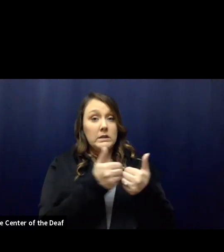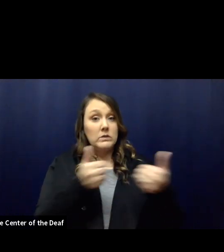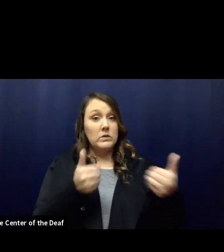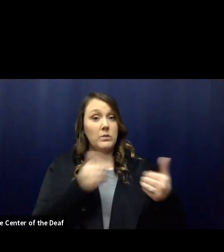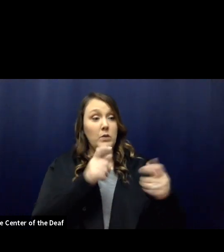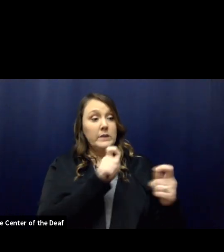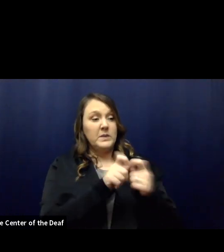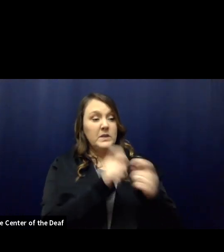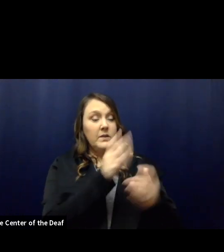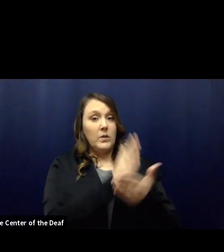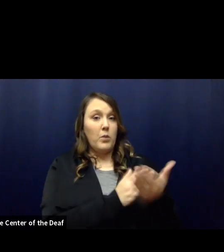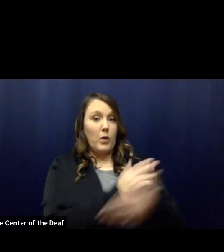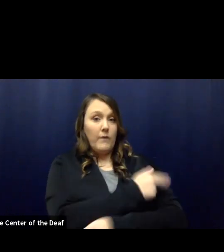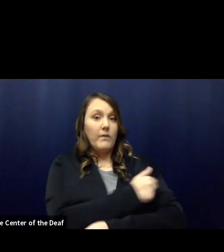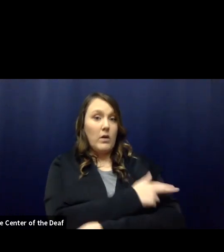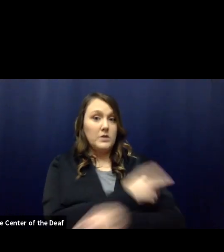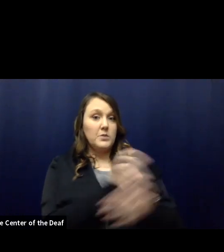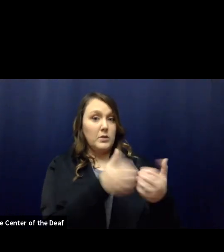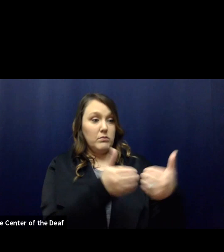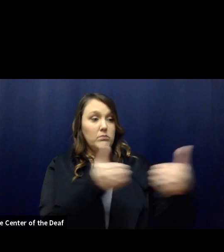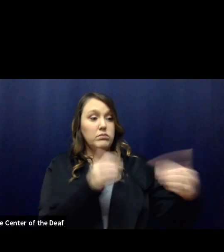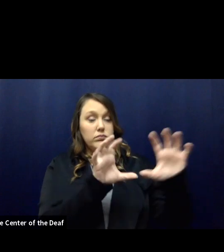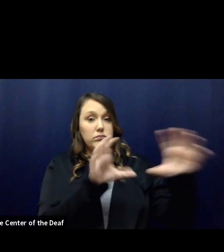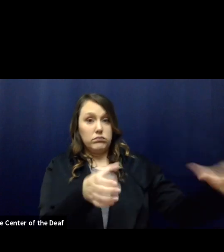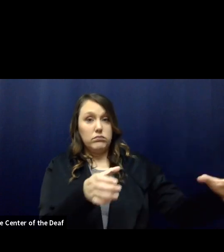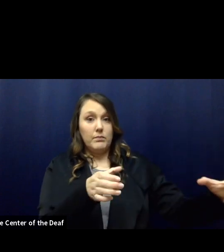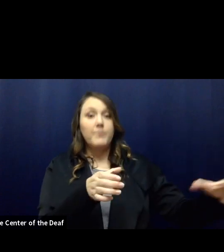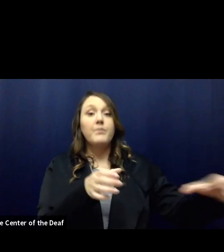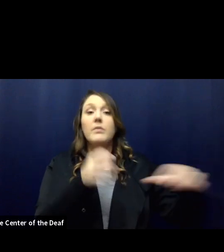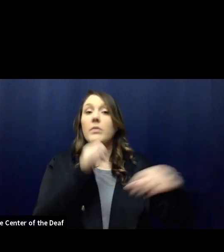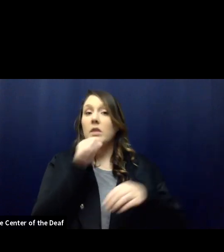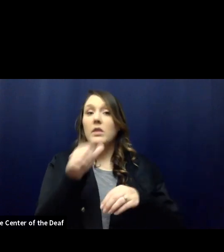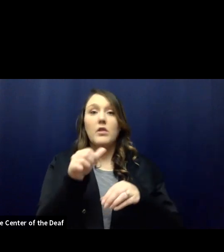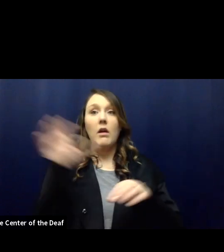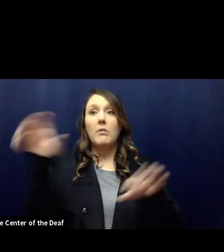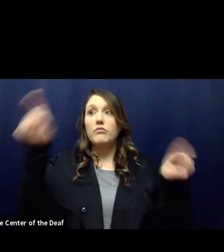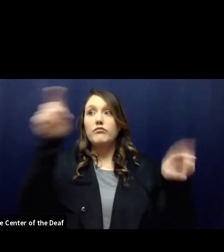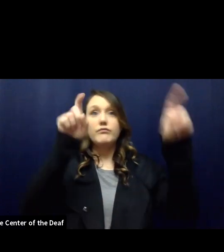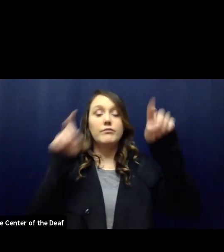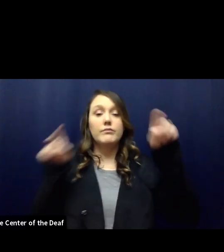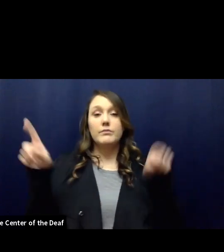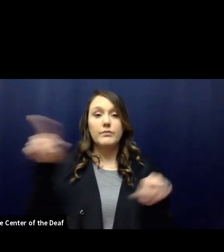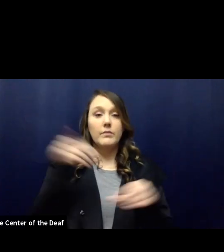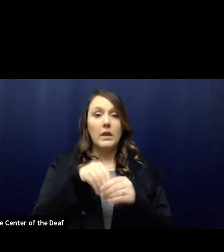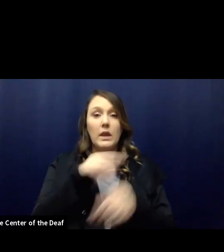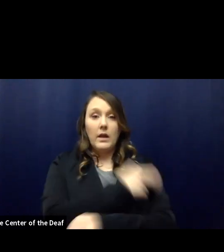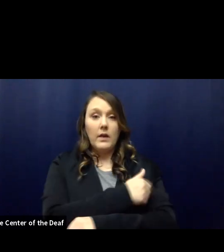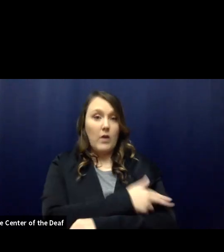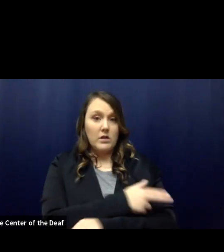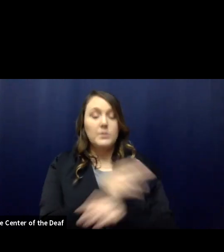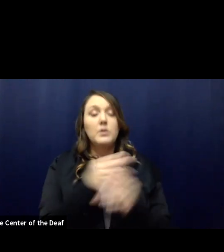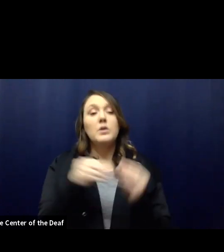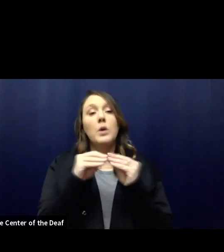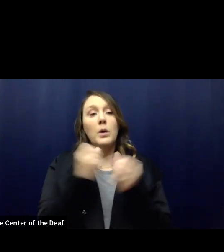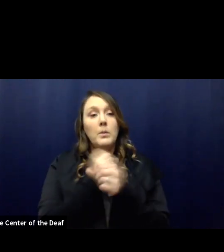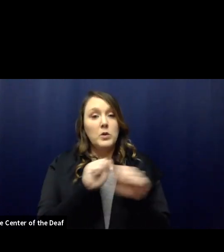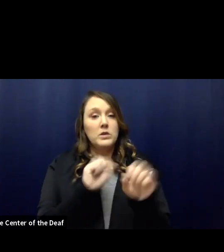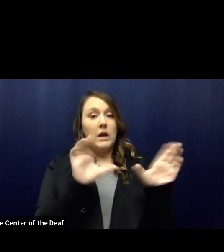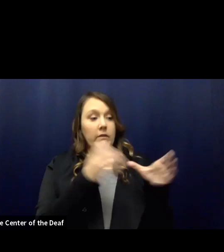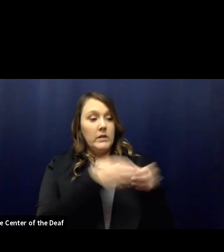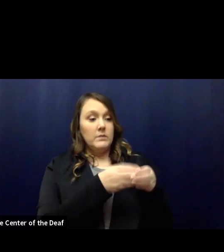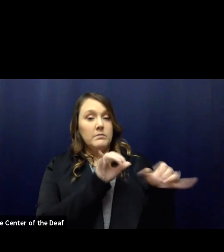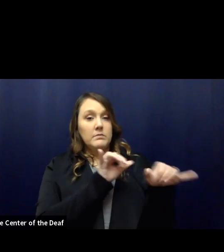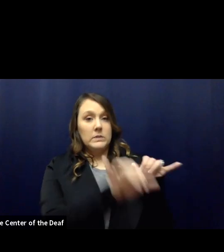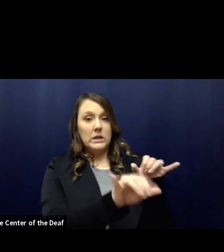of the hospital, meaning they are not scattered throughout the hospital, again, with a concern for your safety and the safety of our